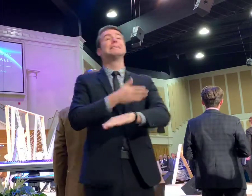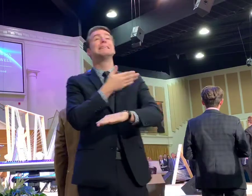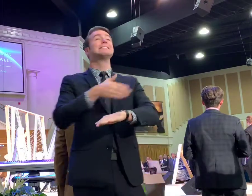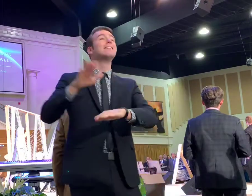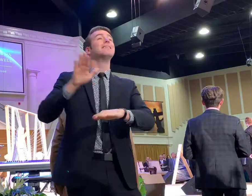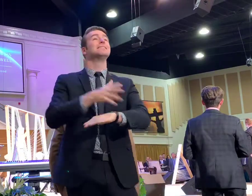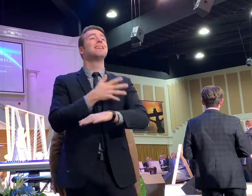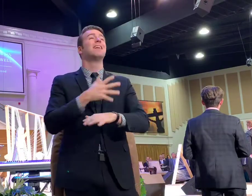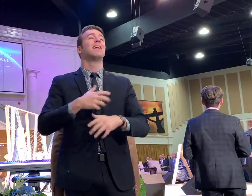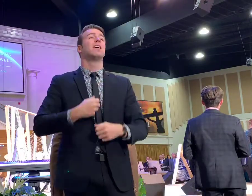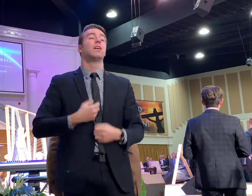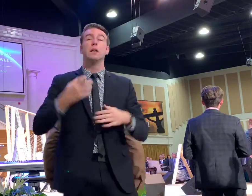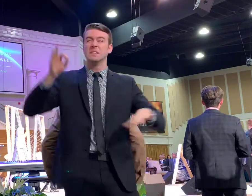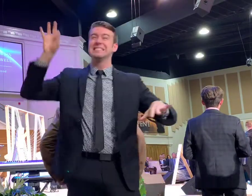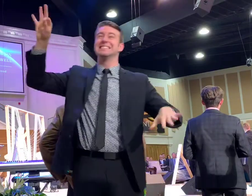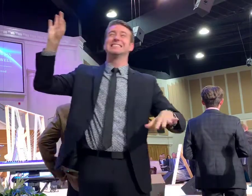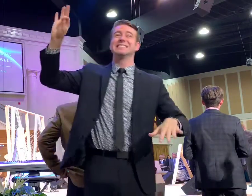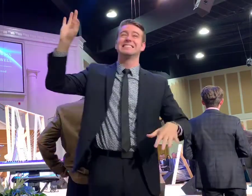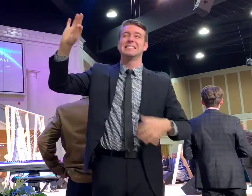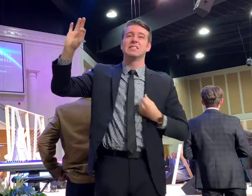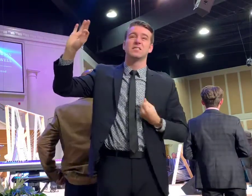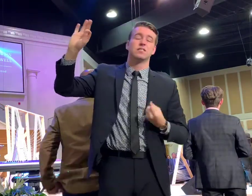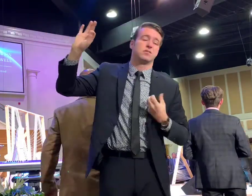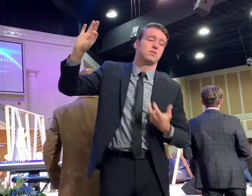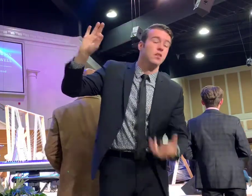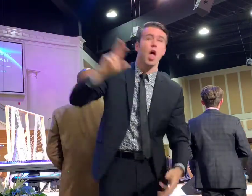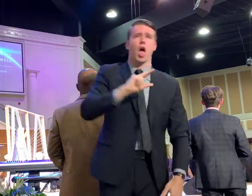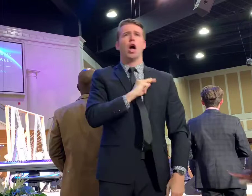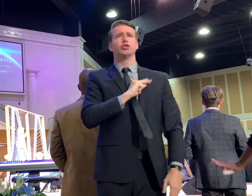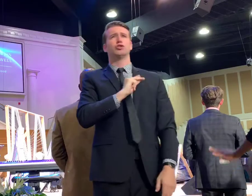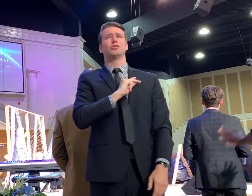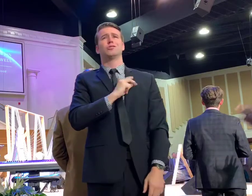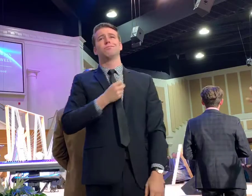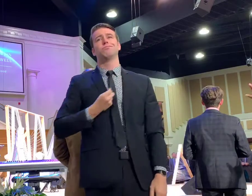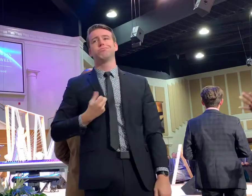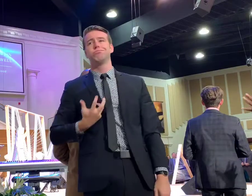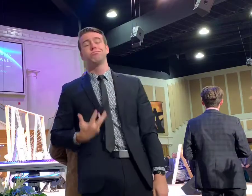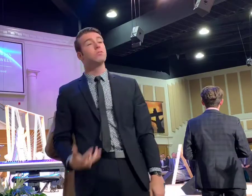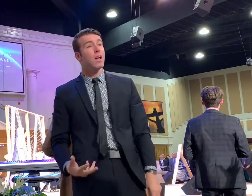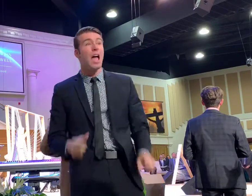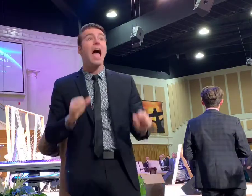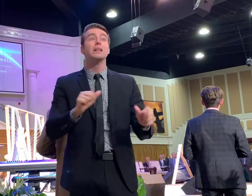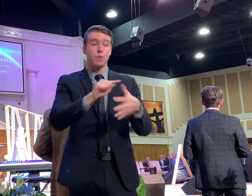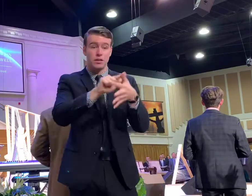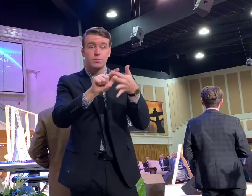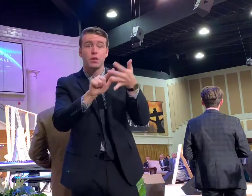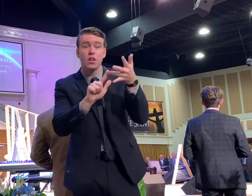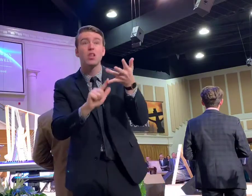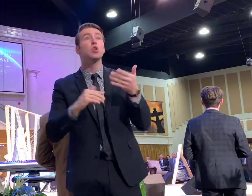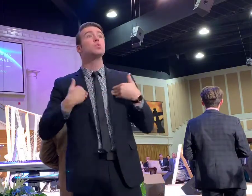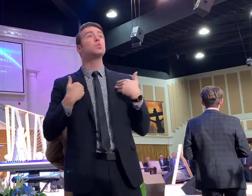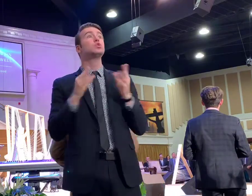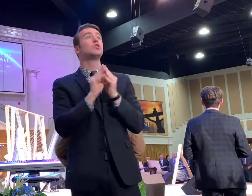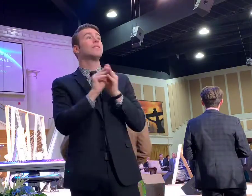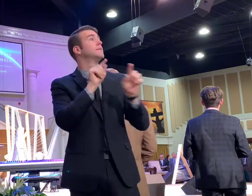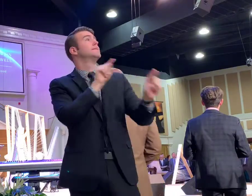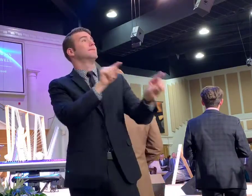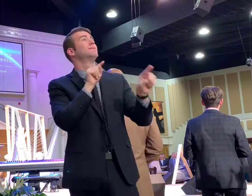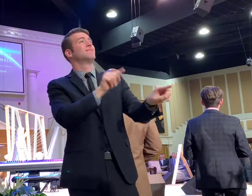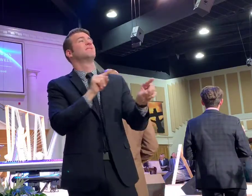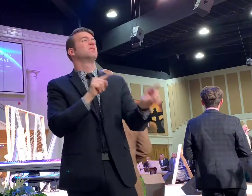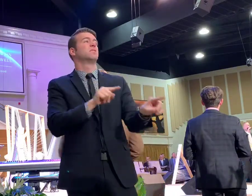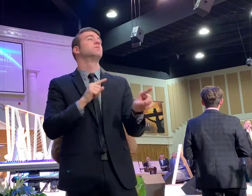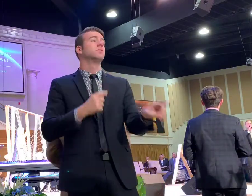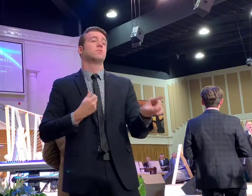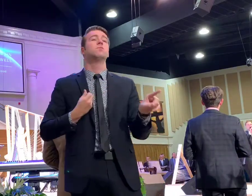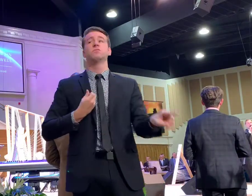out preaching behind a pulpit. It's possible getting worn out ushering. It's possible getting worn out going to youth service and youth events.